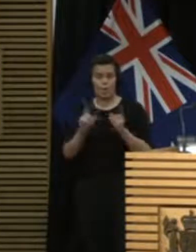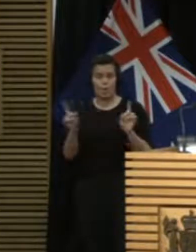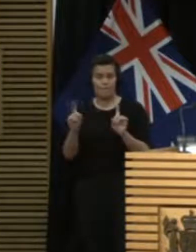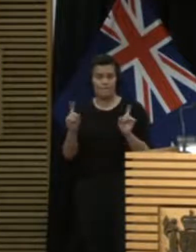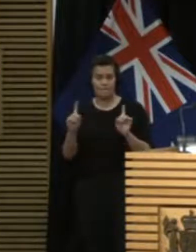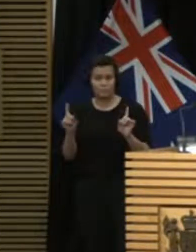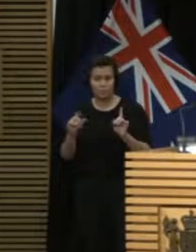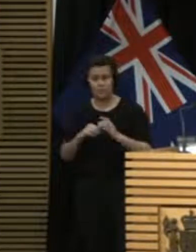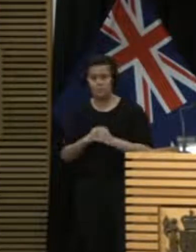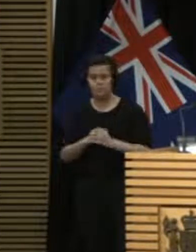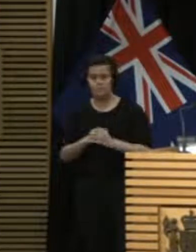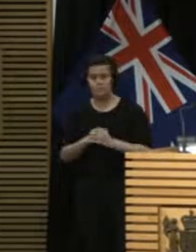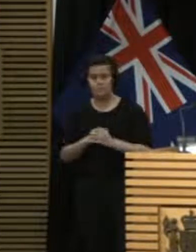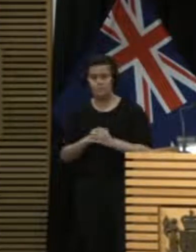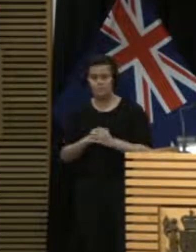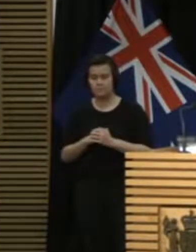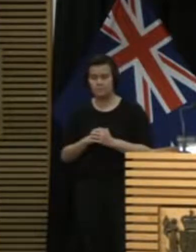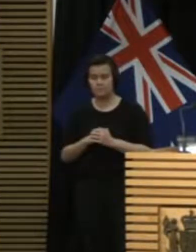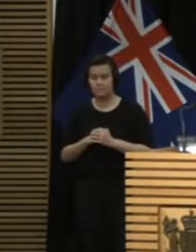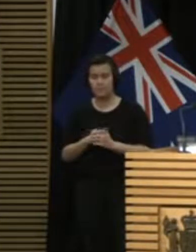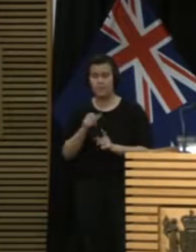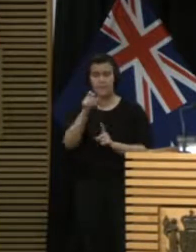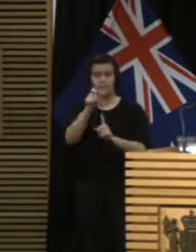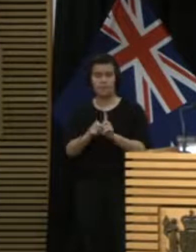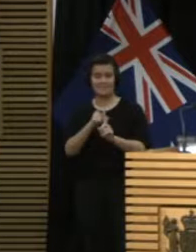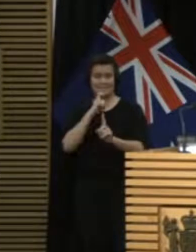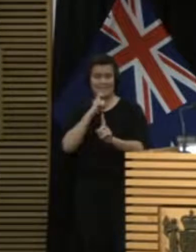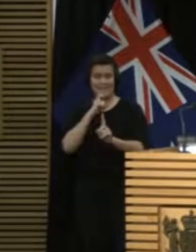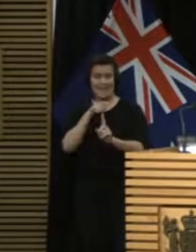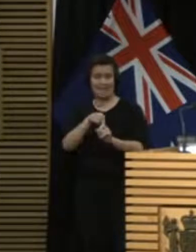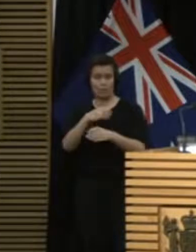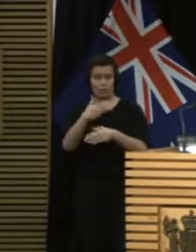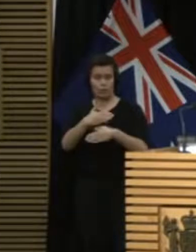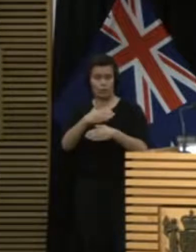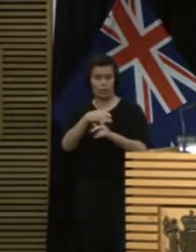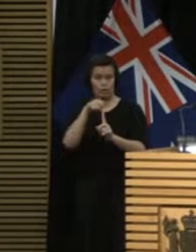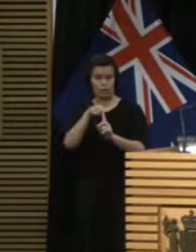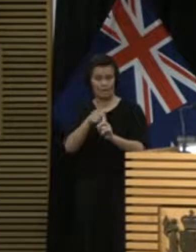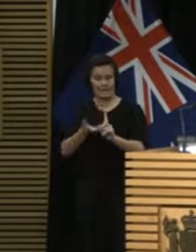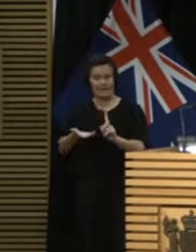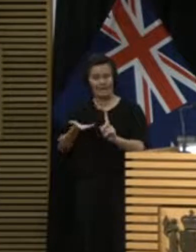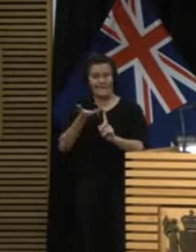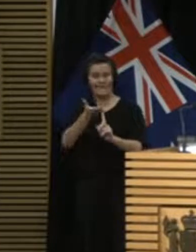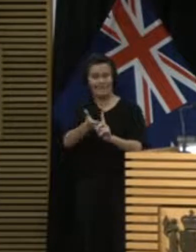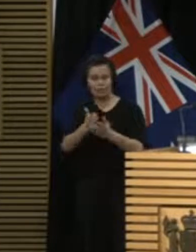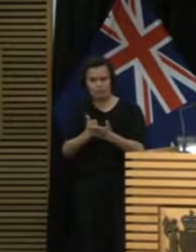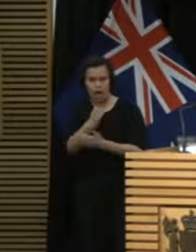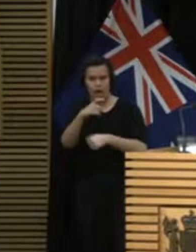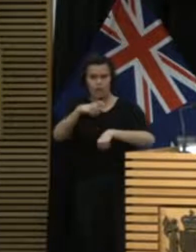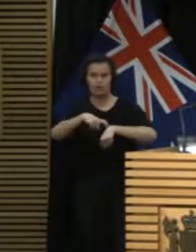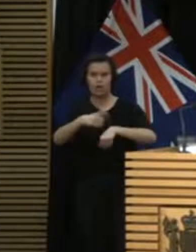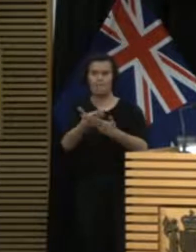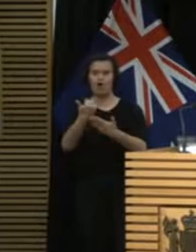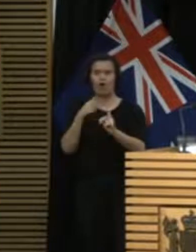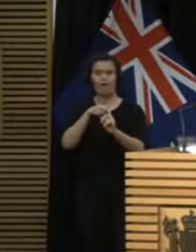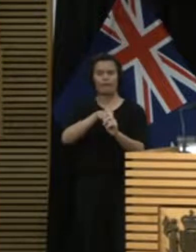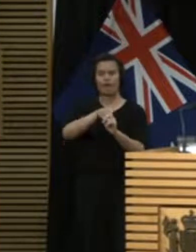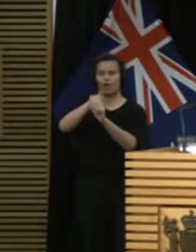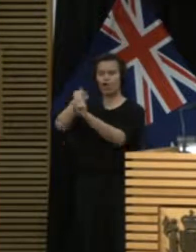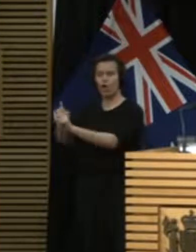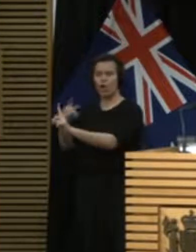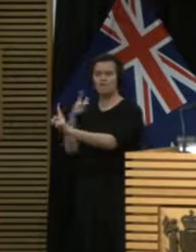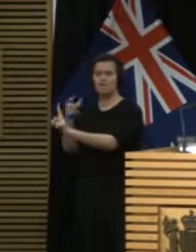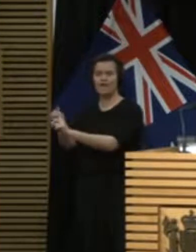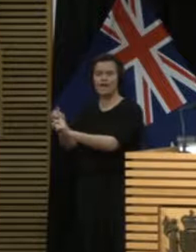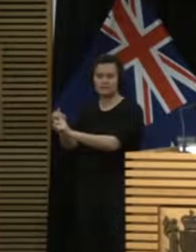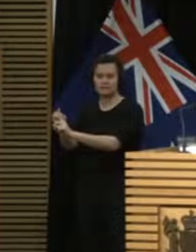to take time off to be vaccinated. I would be willing to guess that right now you'd be hard pressed to find an employer who would not give